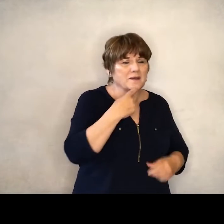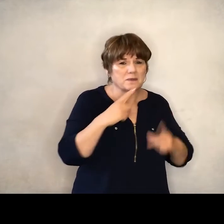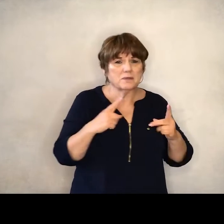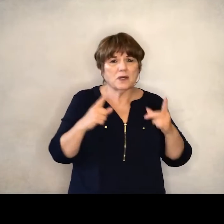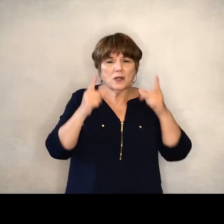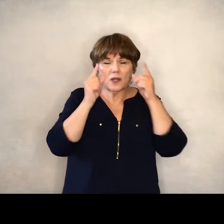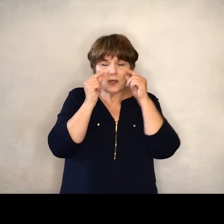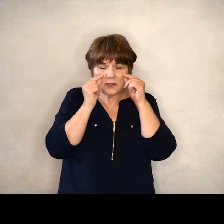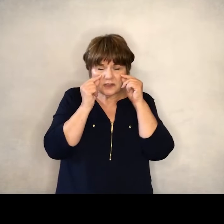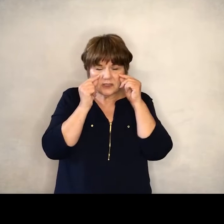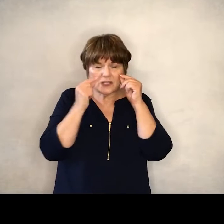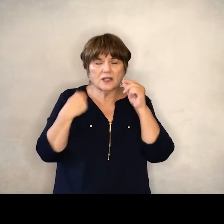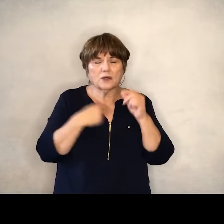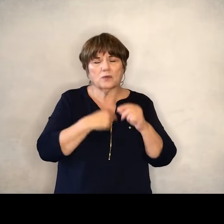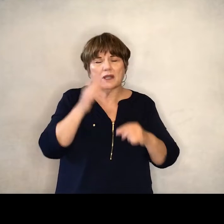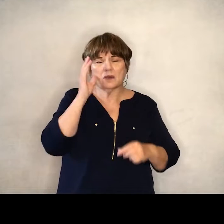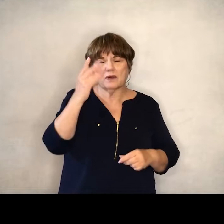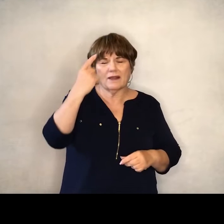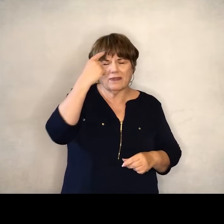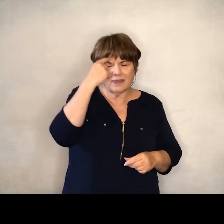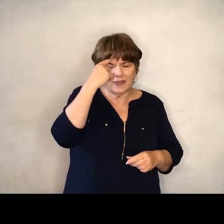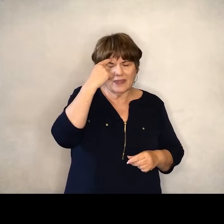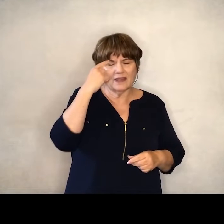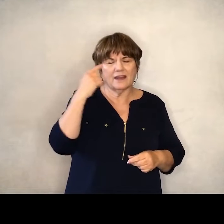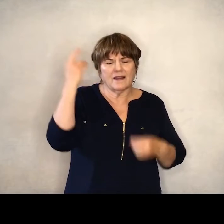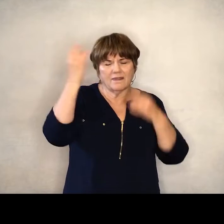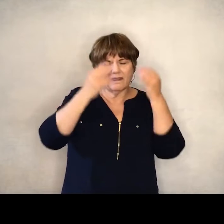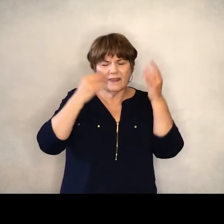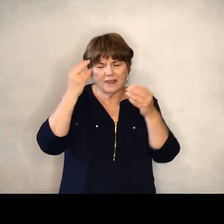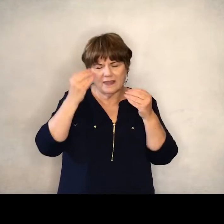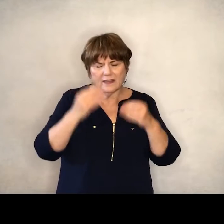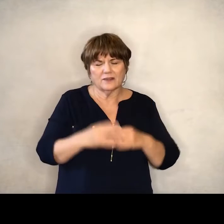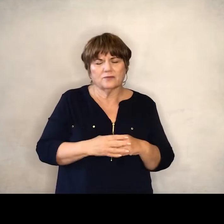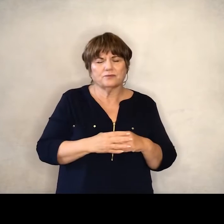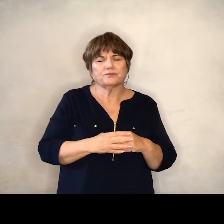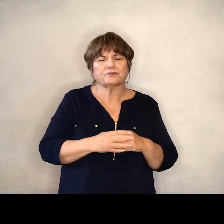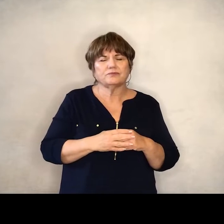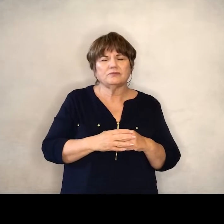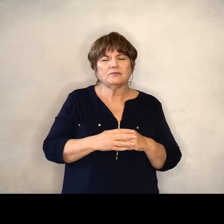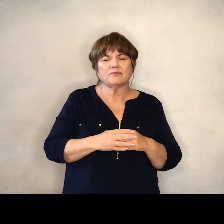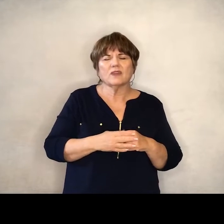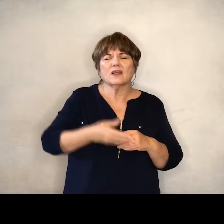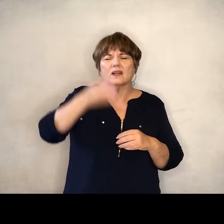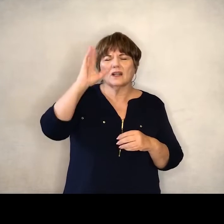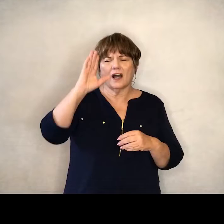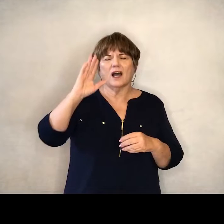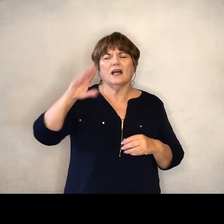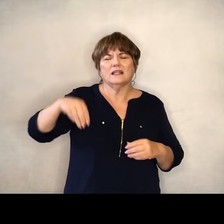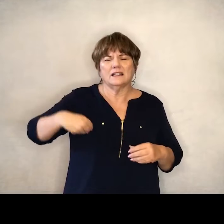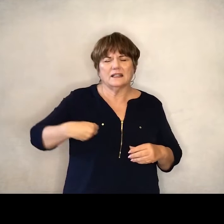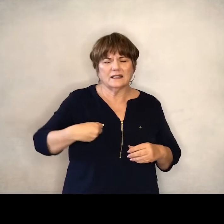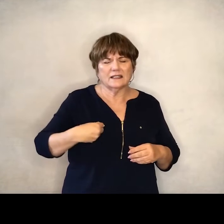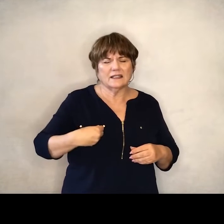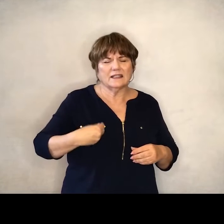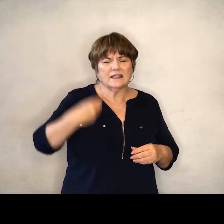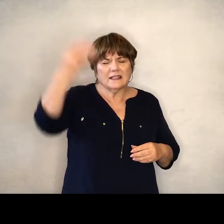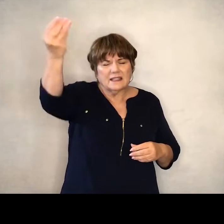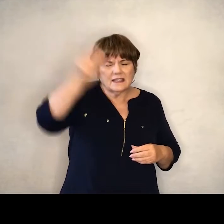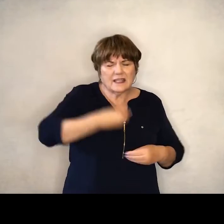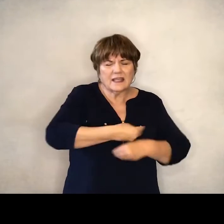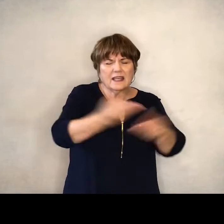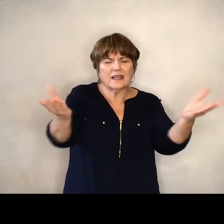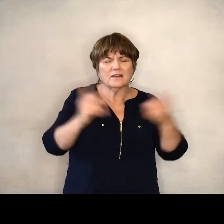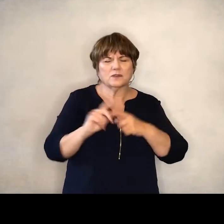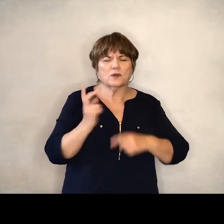few minutes, and we're just going to reflect on how God has given to us so that we may be a blessing